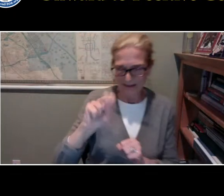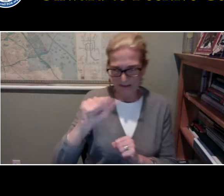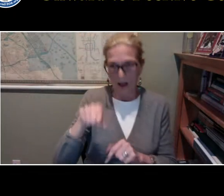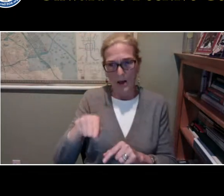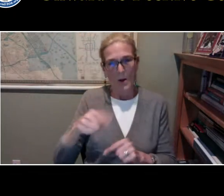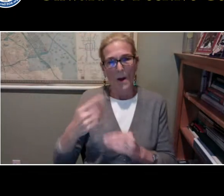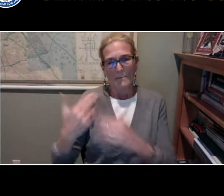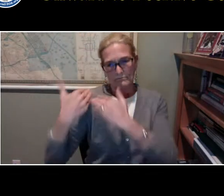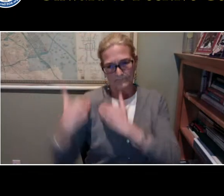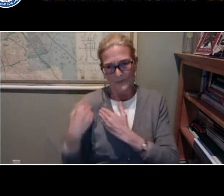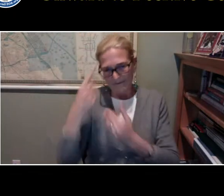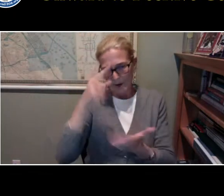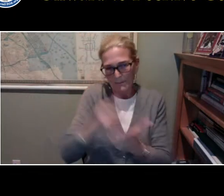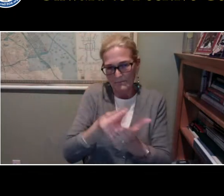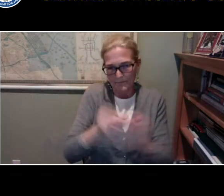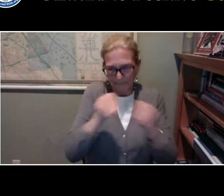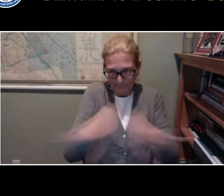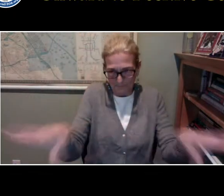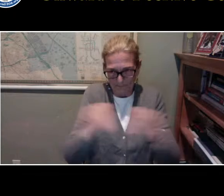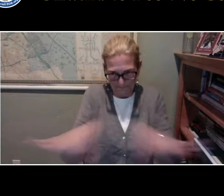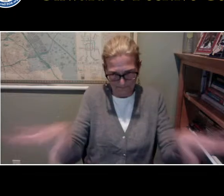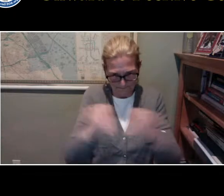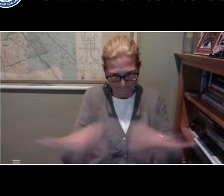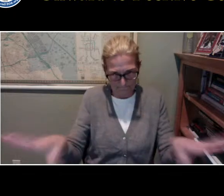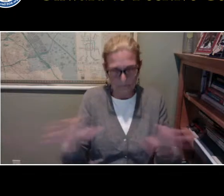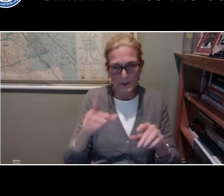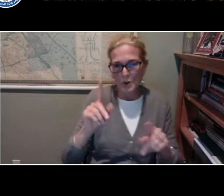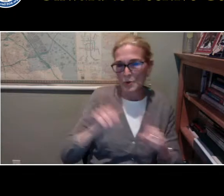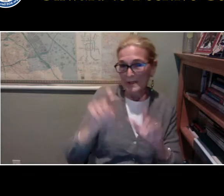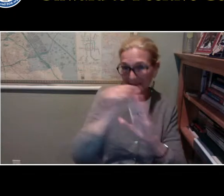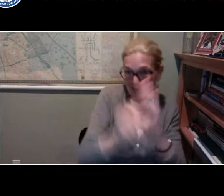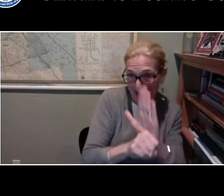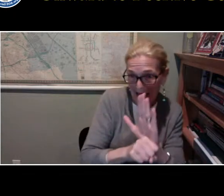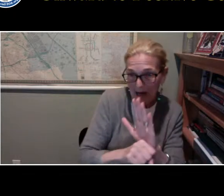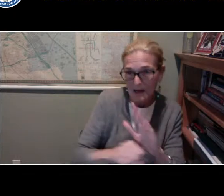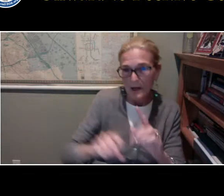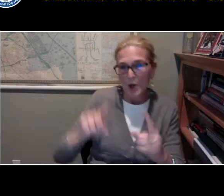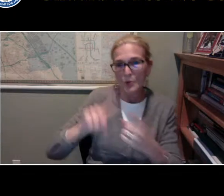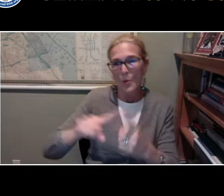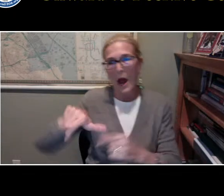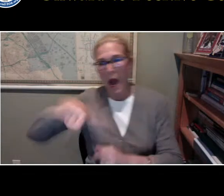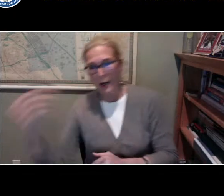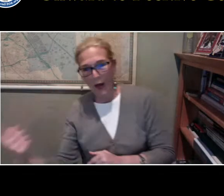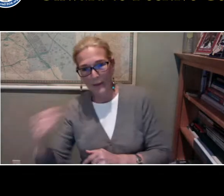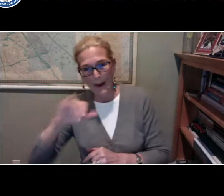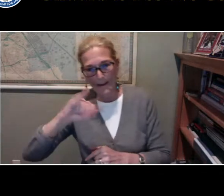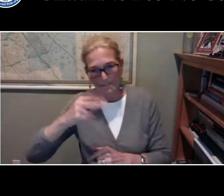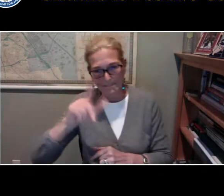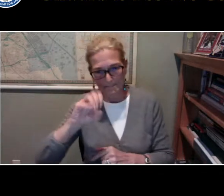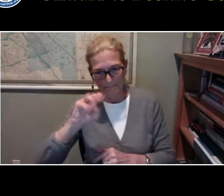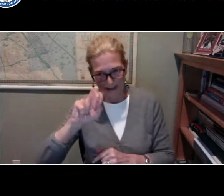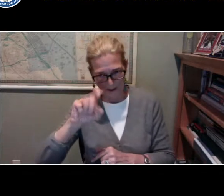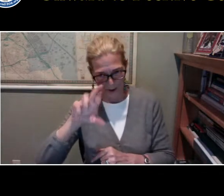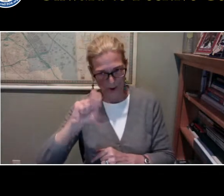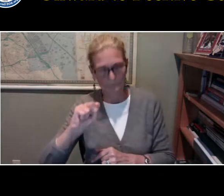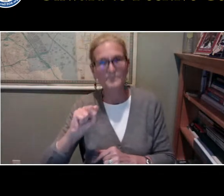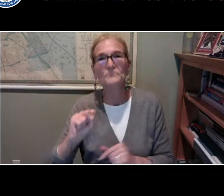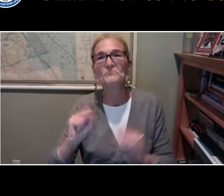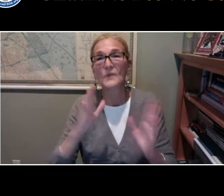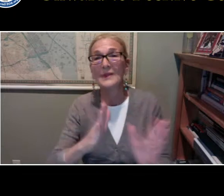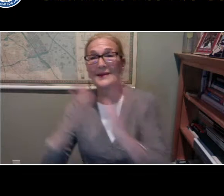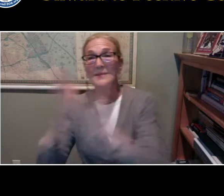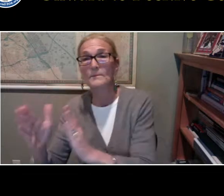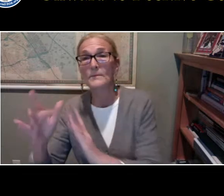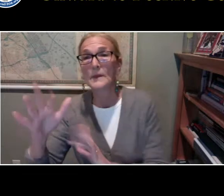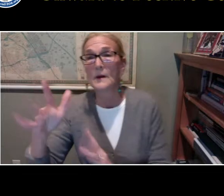Oh, right. Uh, HRSA. That's who's responsible for for disseminating the funds